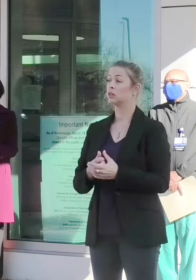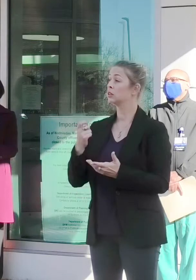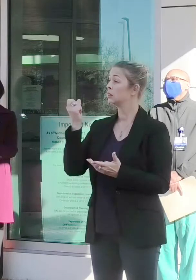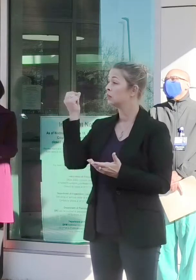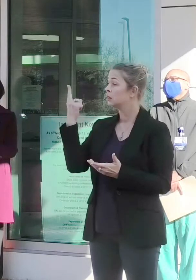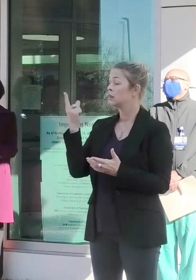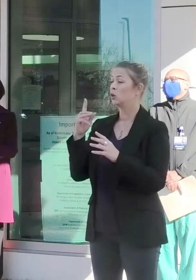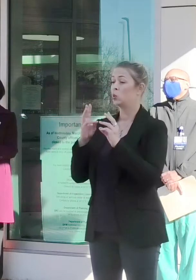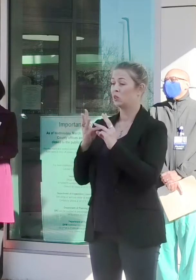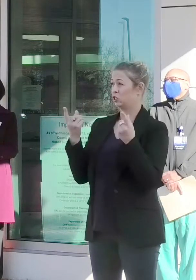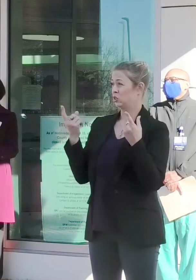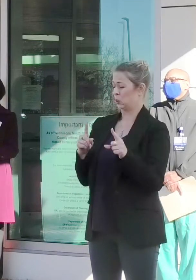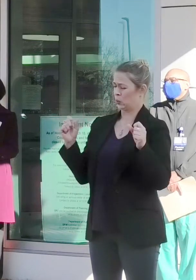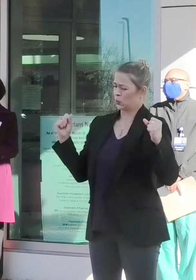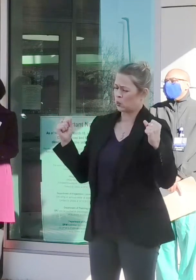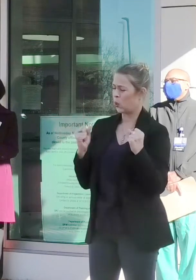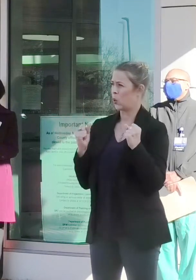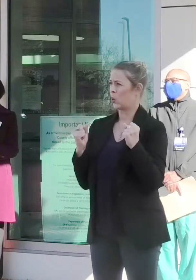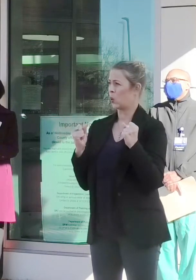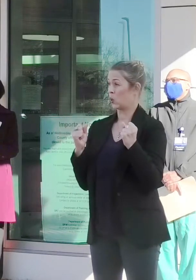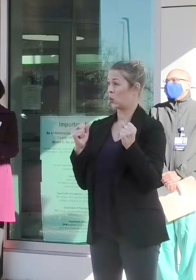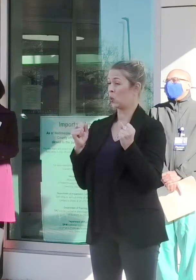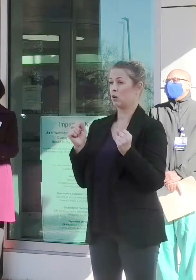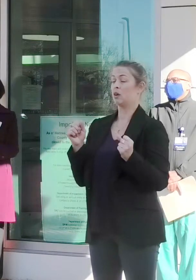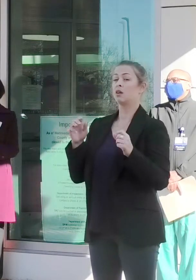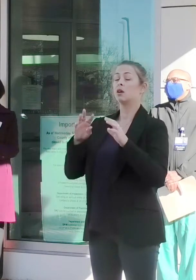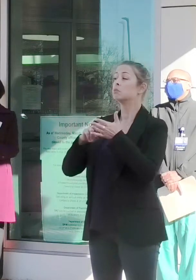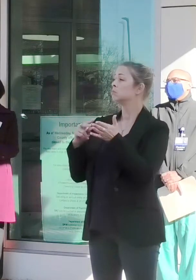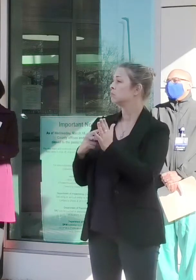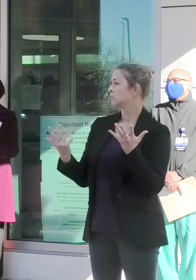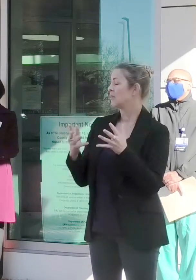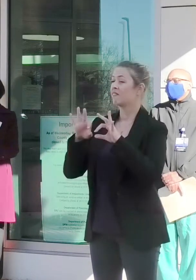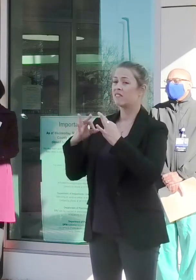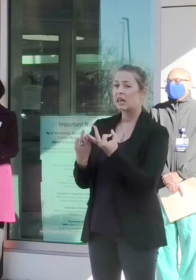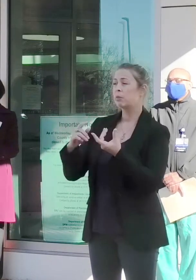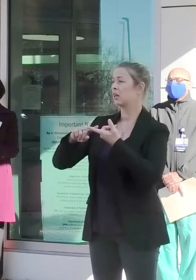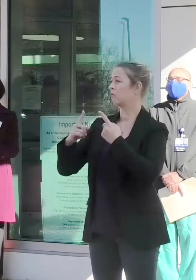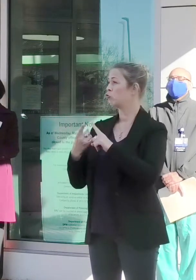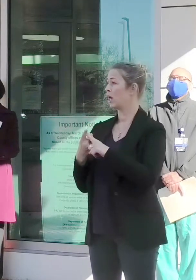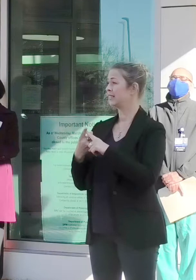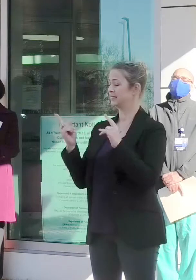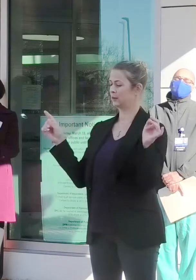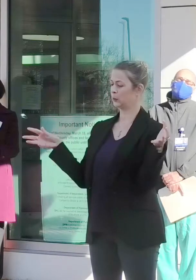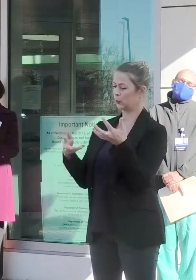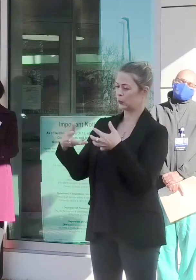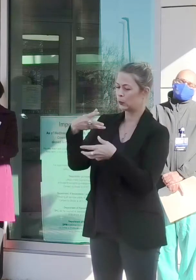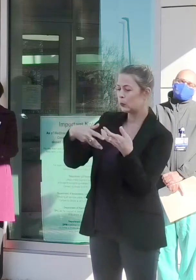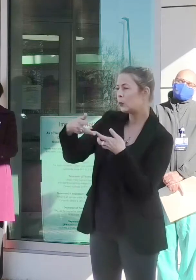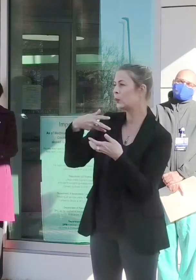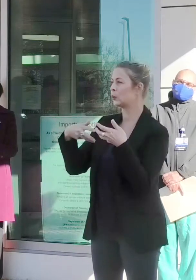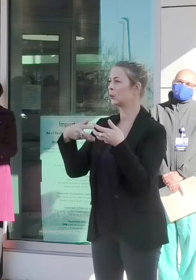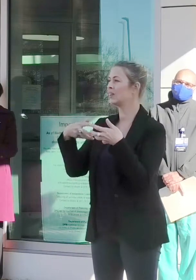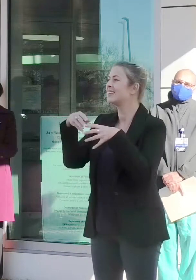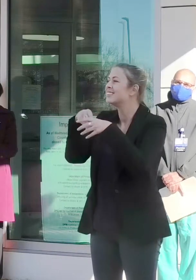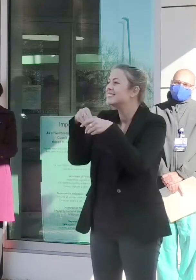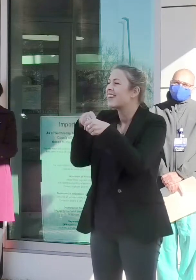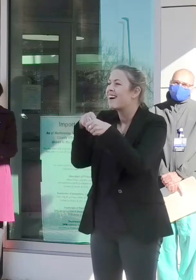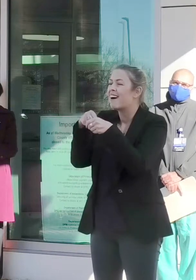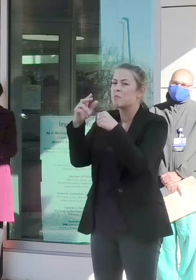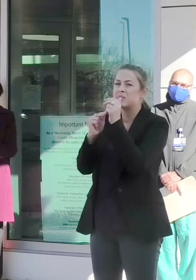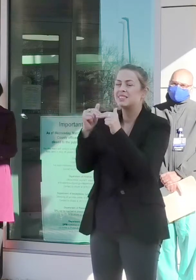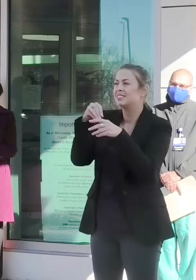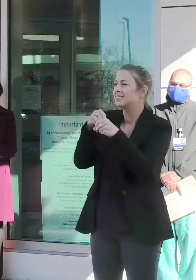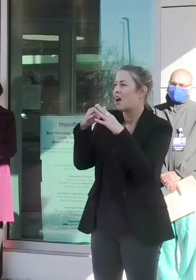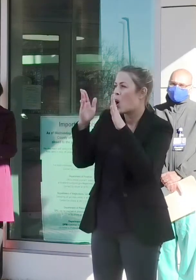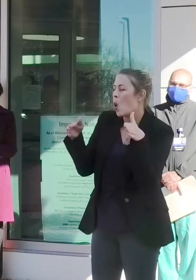weather, larger gatherings of families and friends, especially indoors, have fueled the current spike